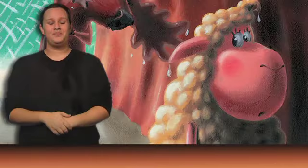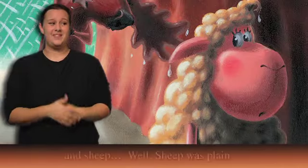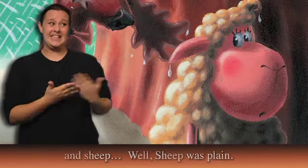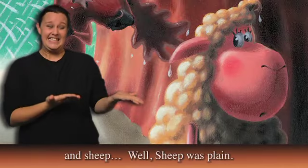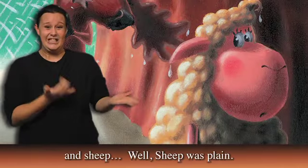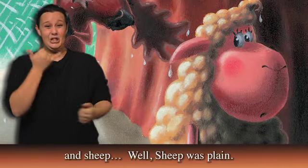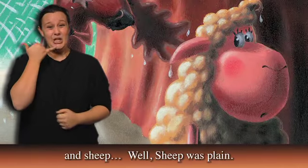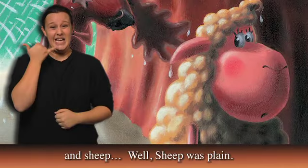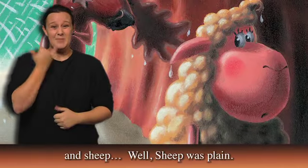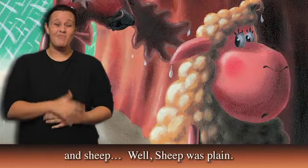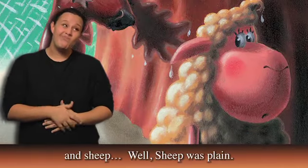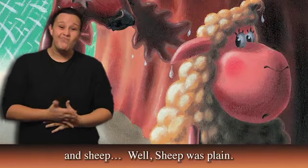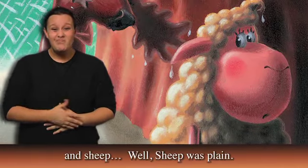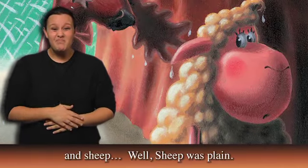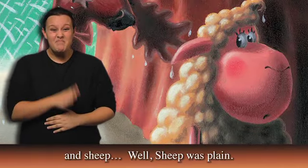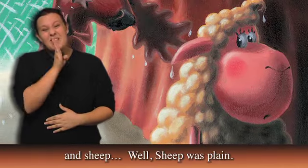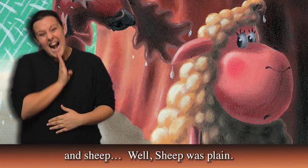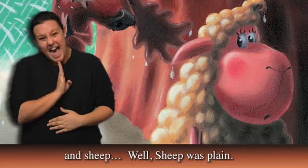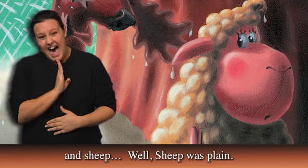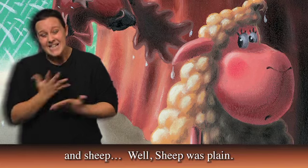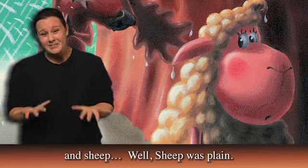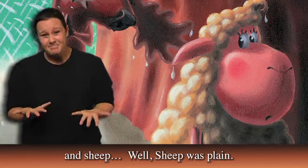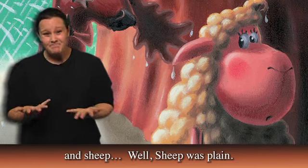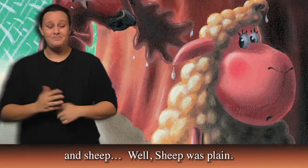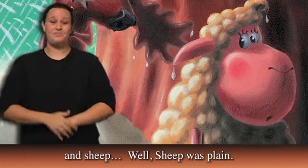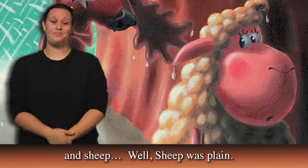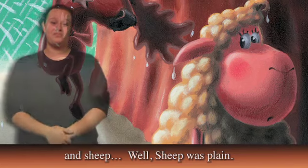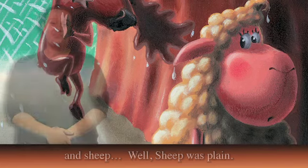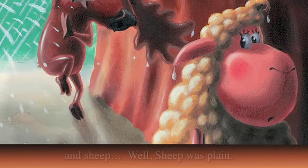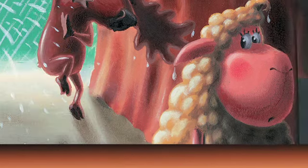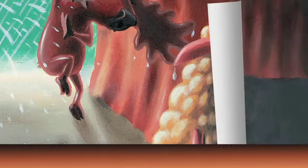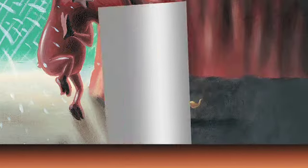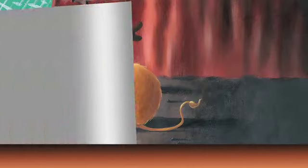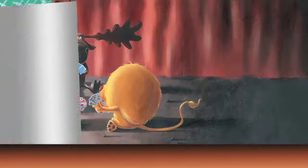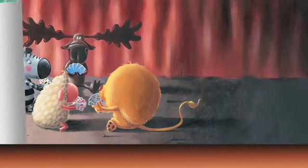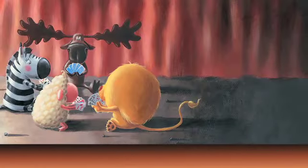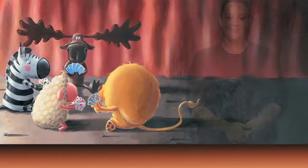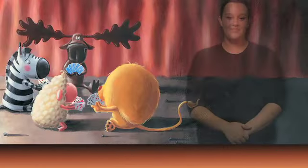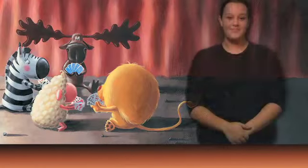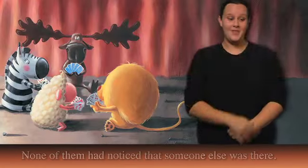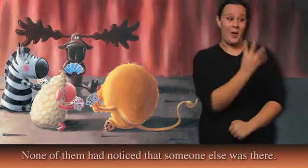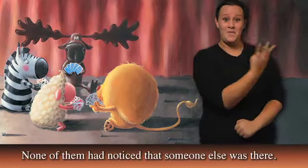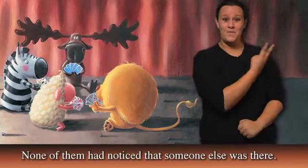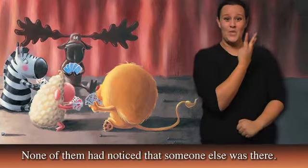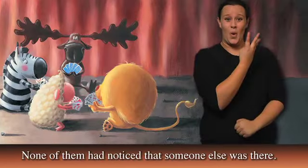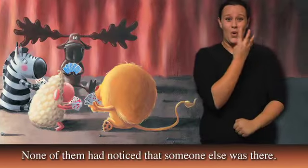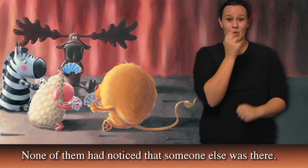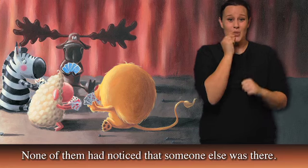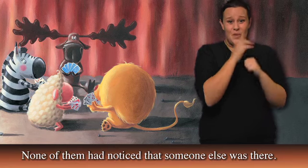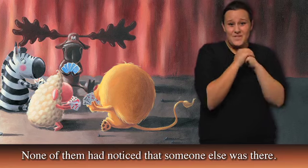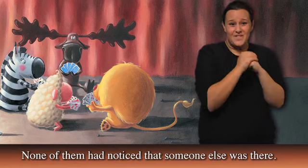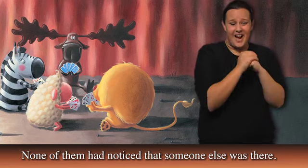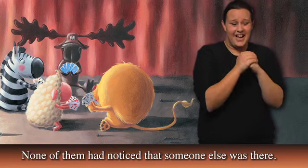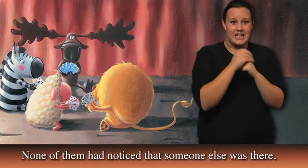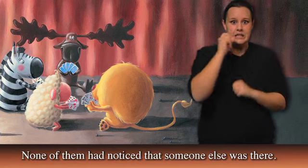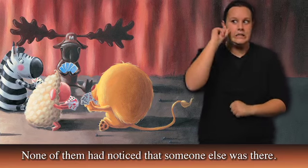and sheep well sheep was plain none of them